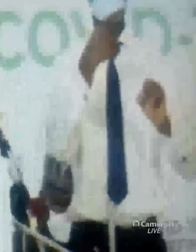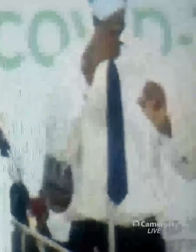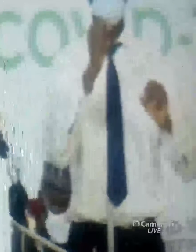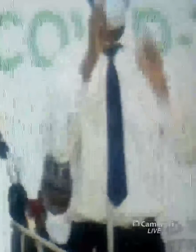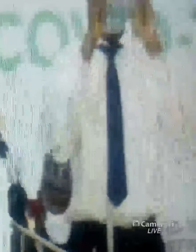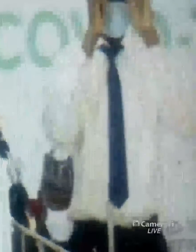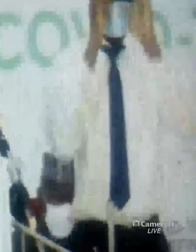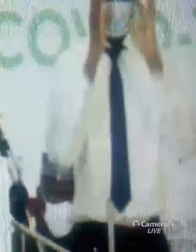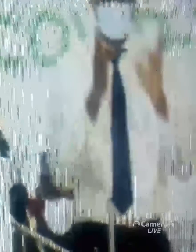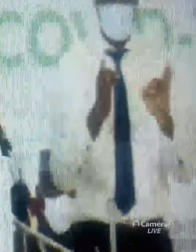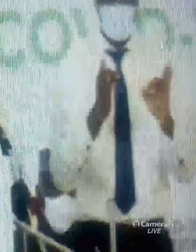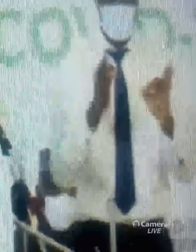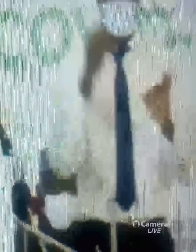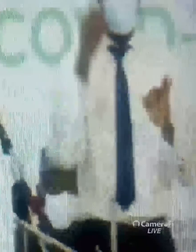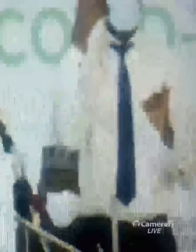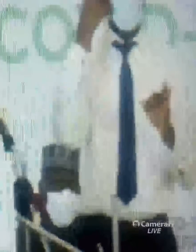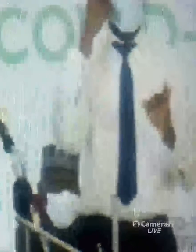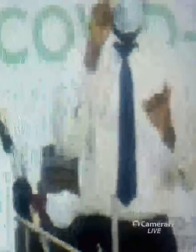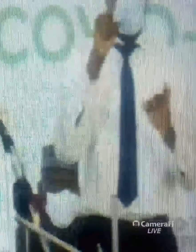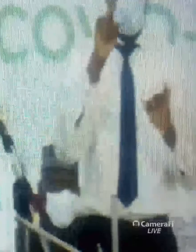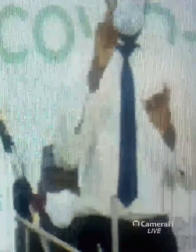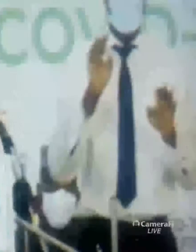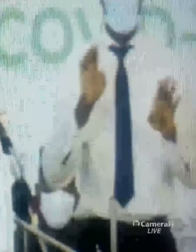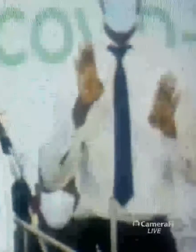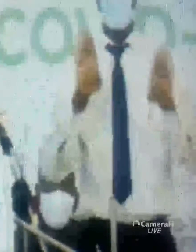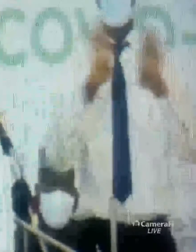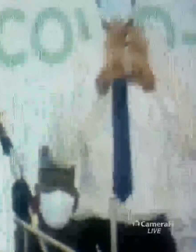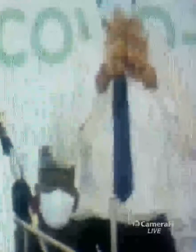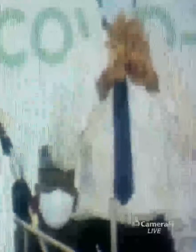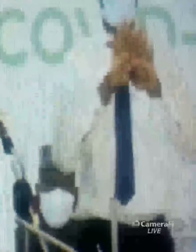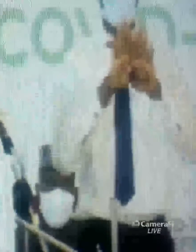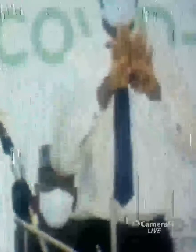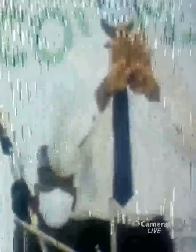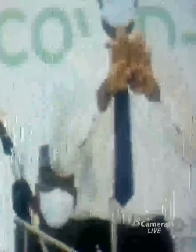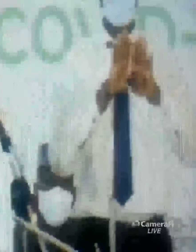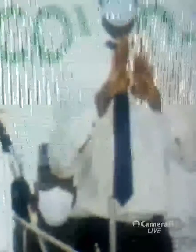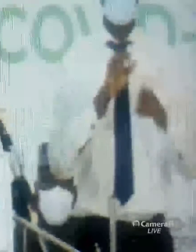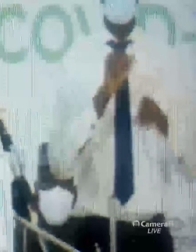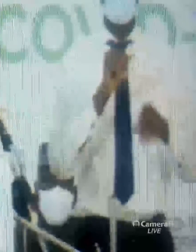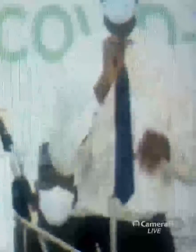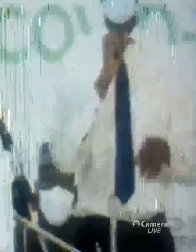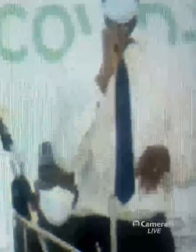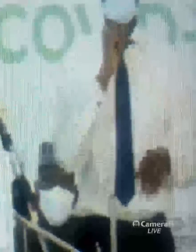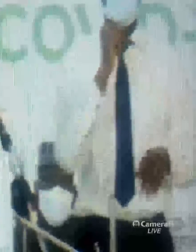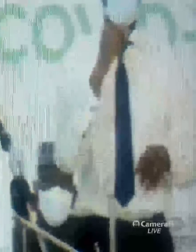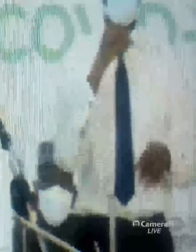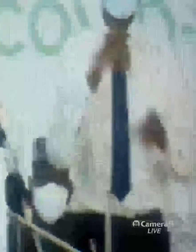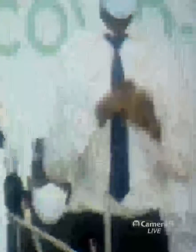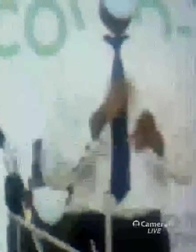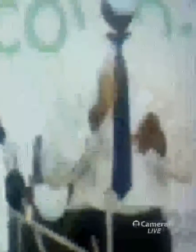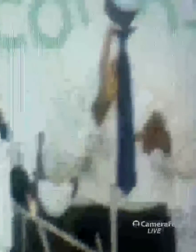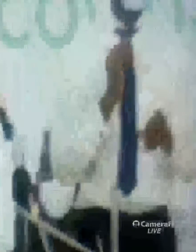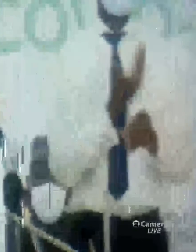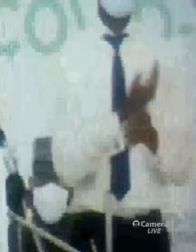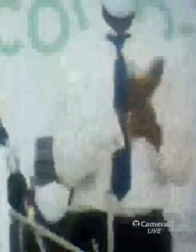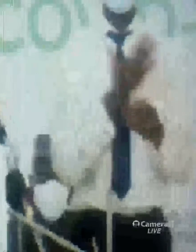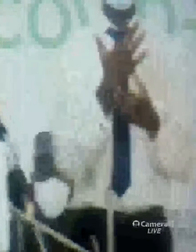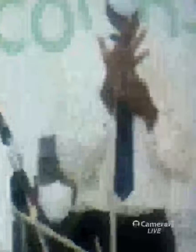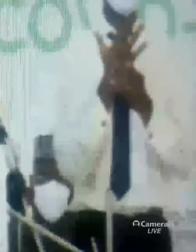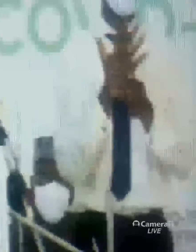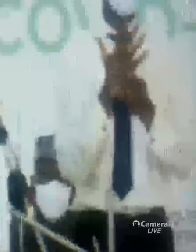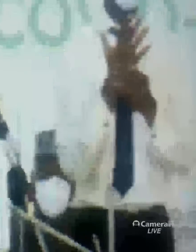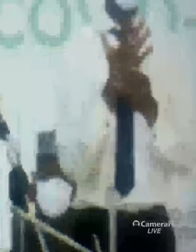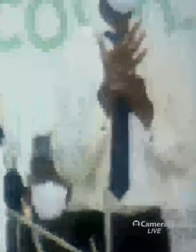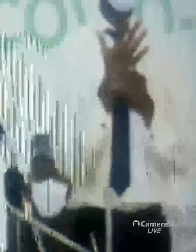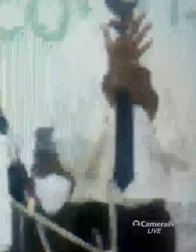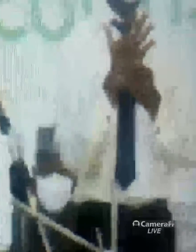lockdown is in whose hands? It's not in the PTF's hands. It's in the hands of all of us, the